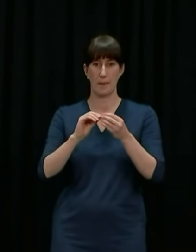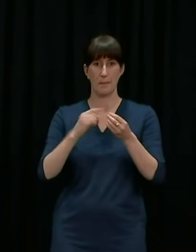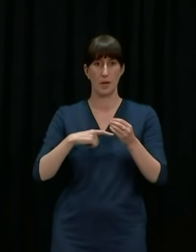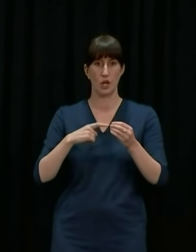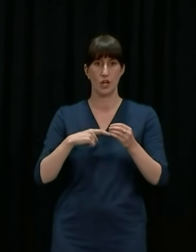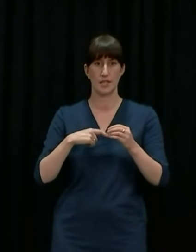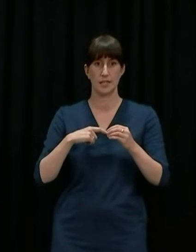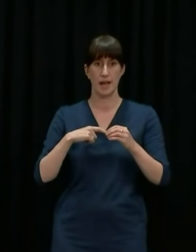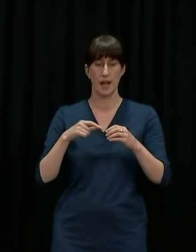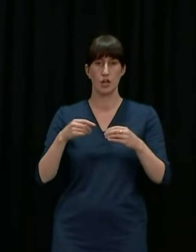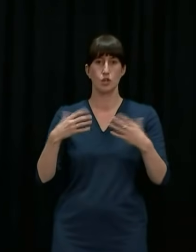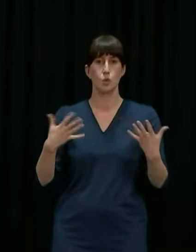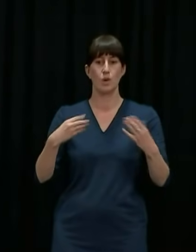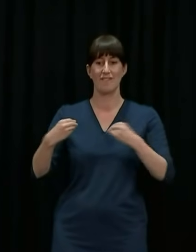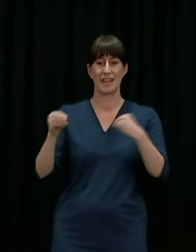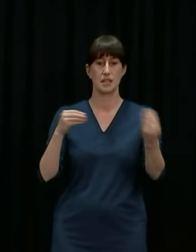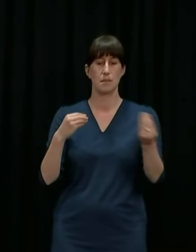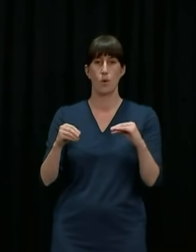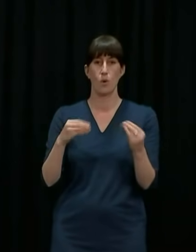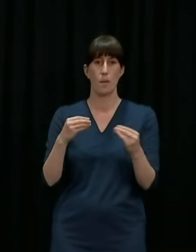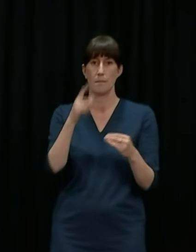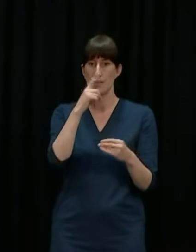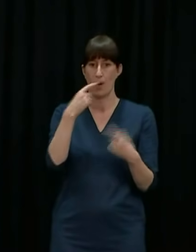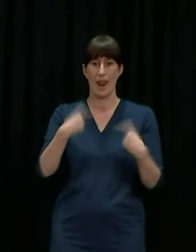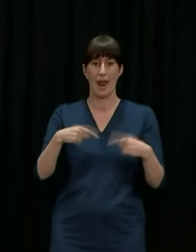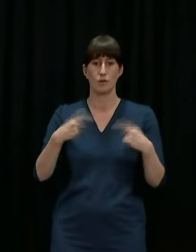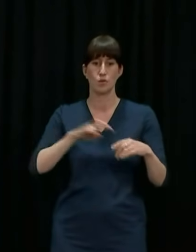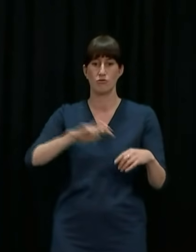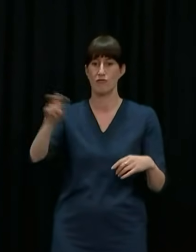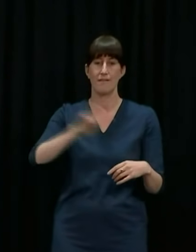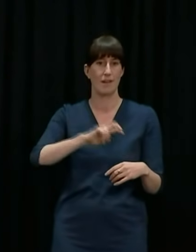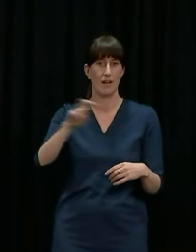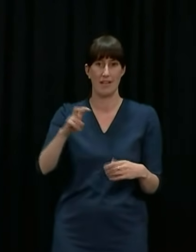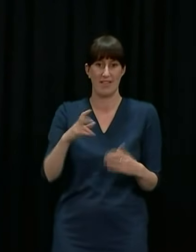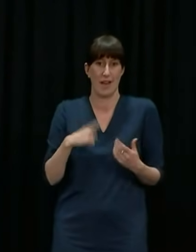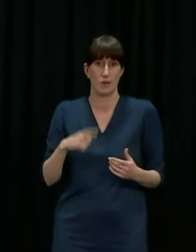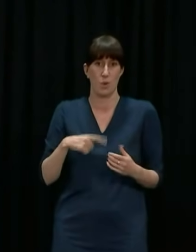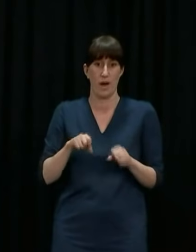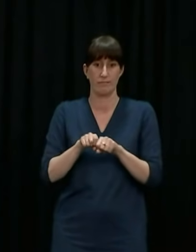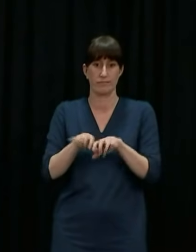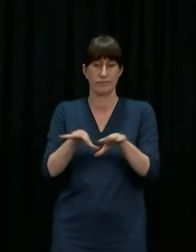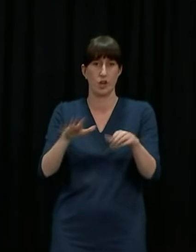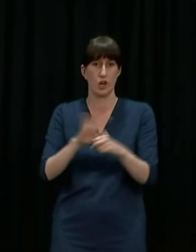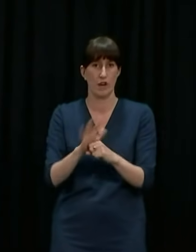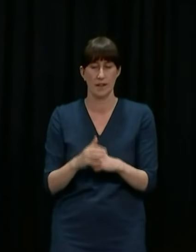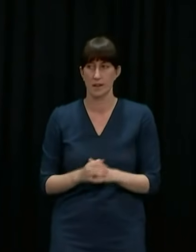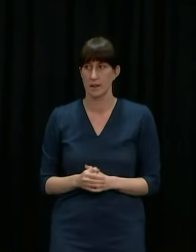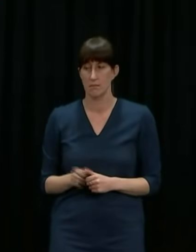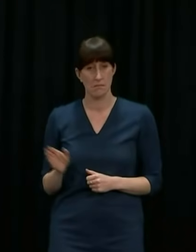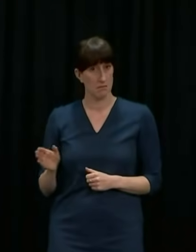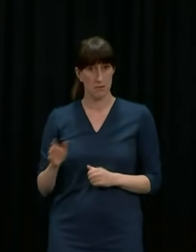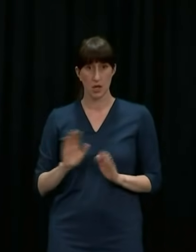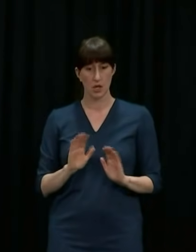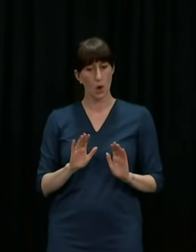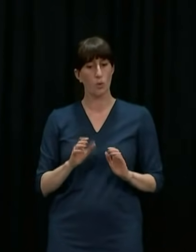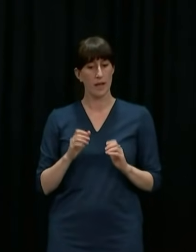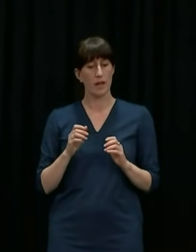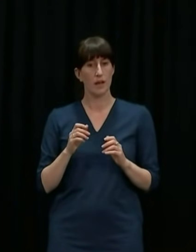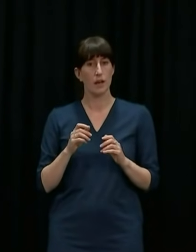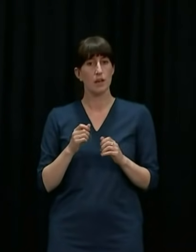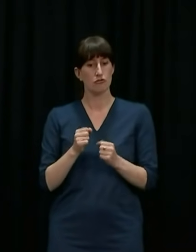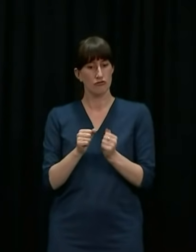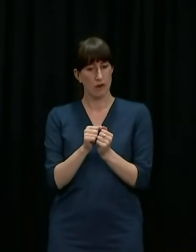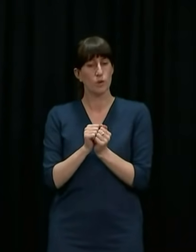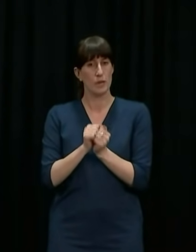I don't think we're dragging our heels at all. The Auckland boundary, we're always looking at how we can continue to tighten the restrictions we've got in place, but it